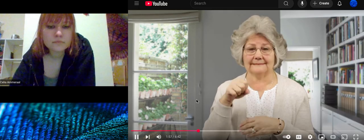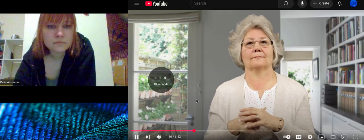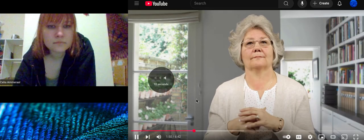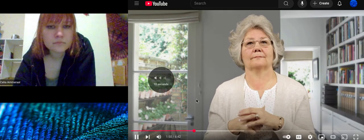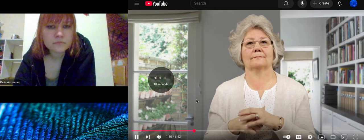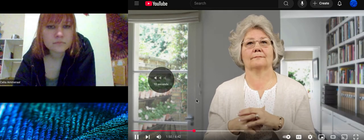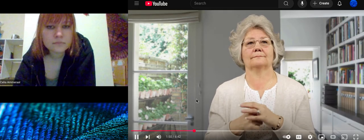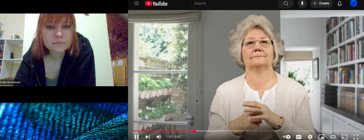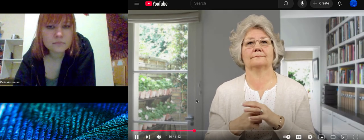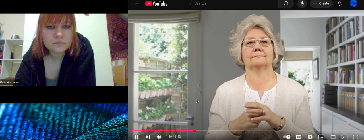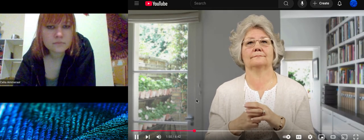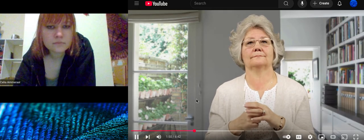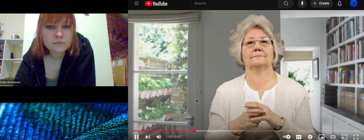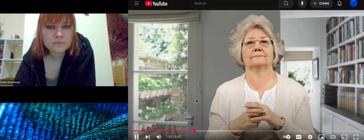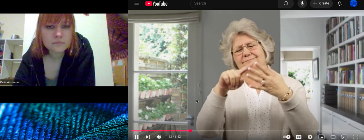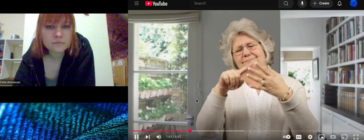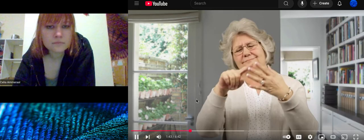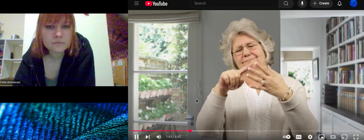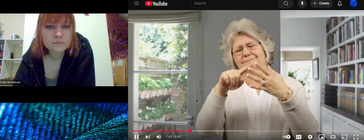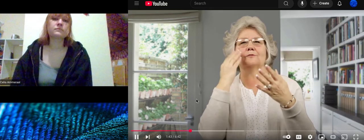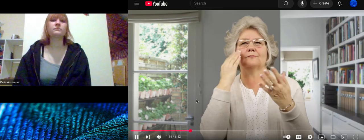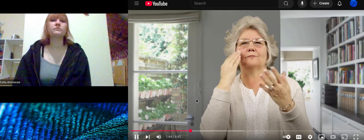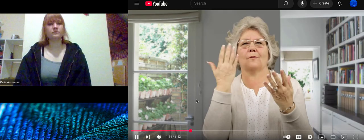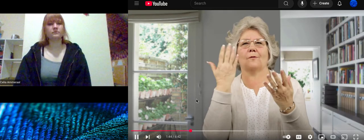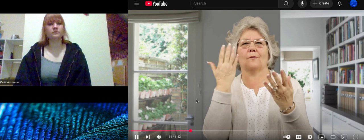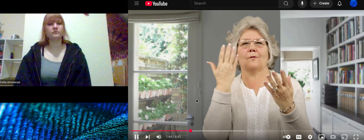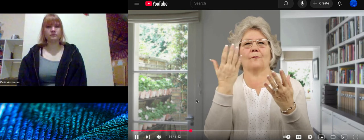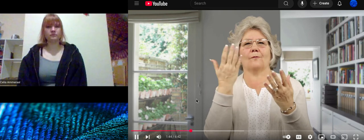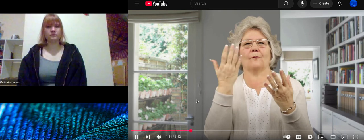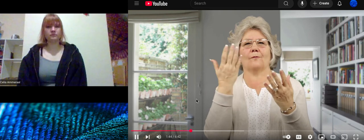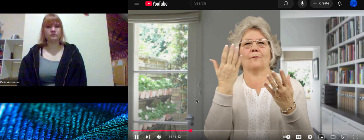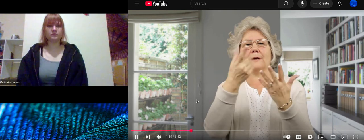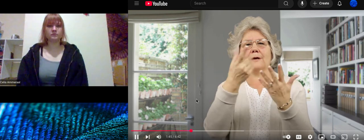lab? Sure. I have.